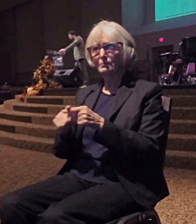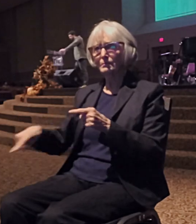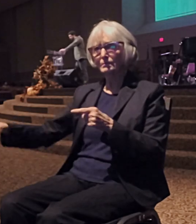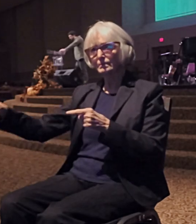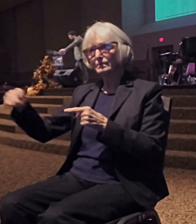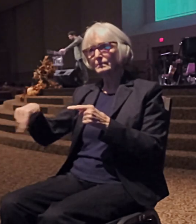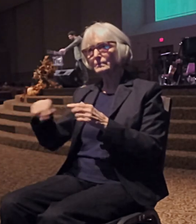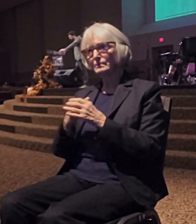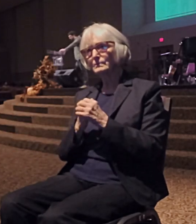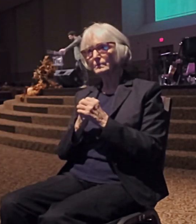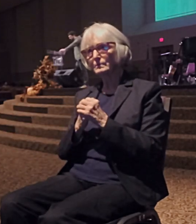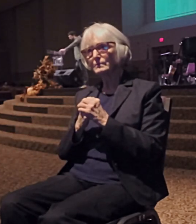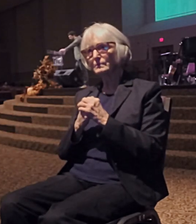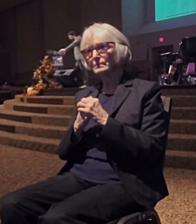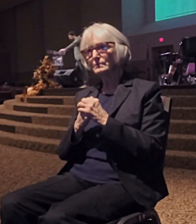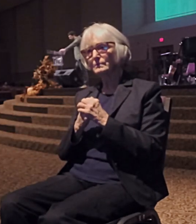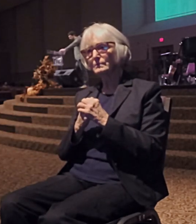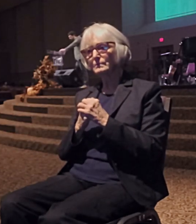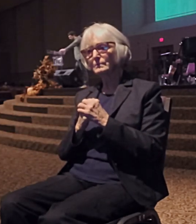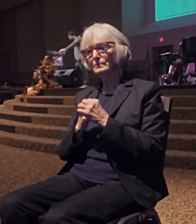were.